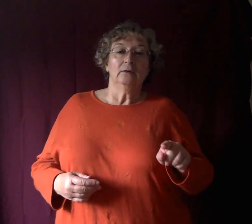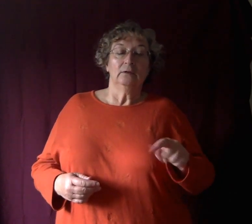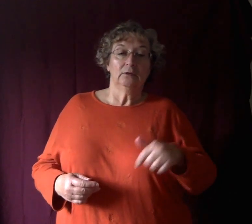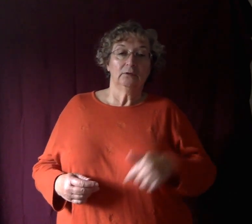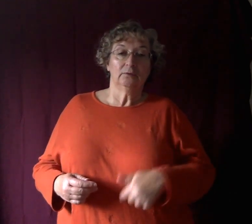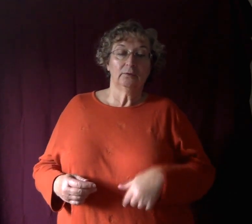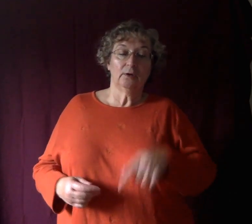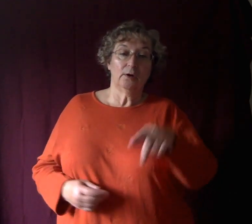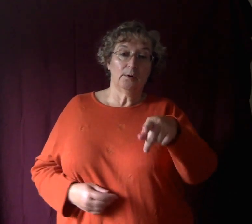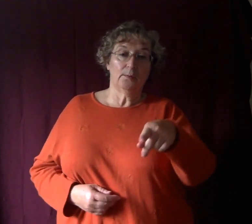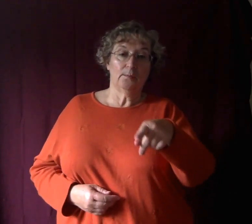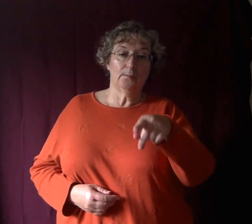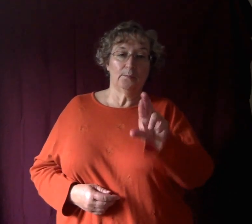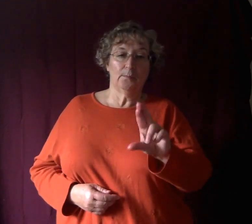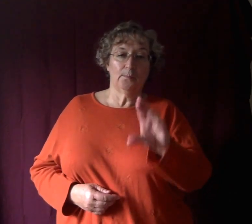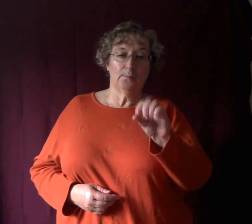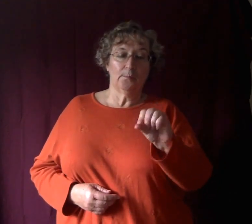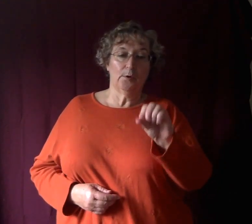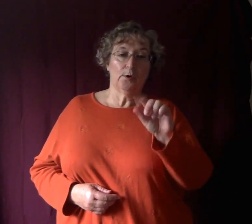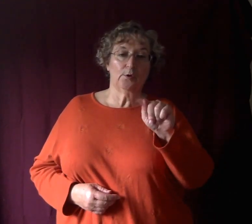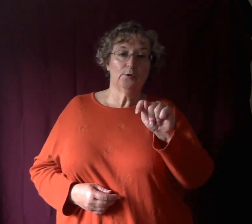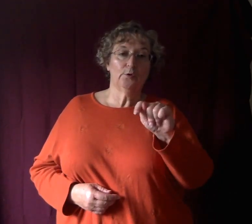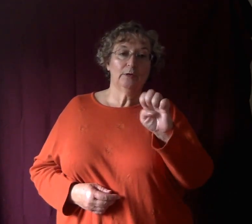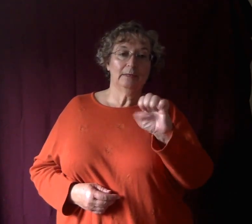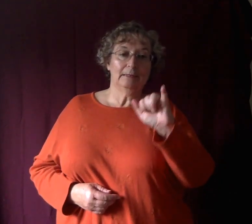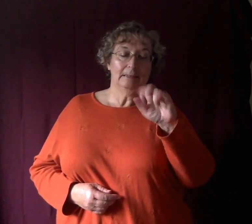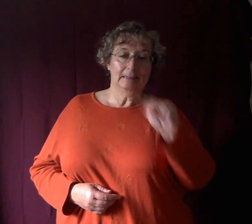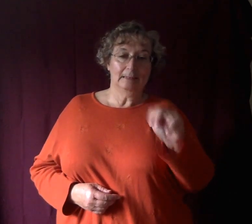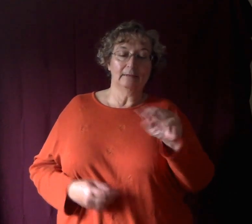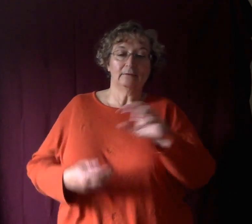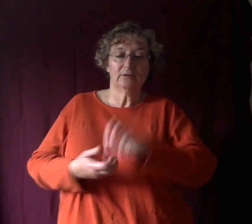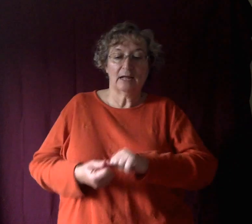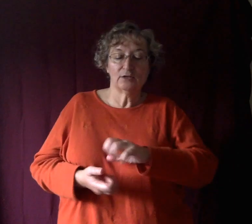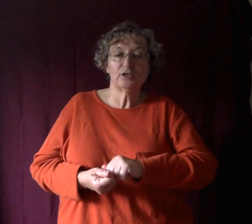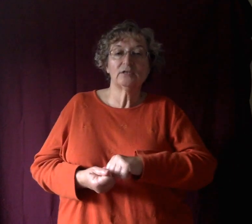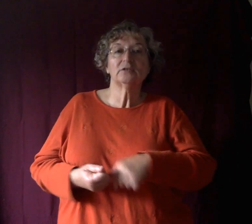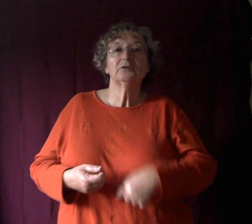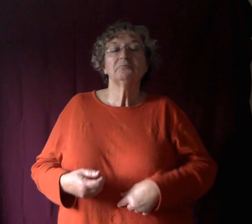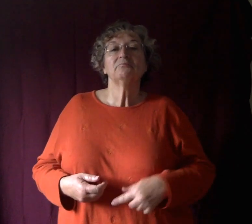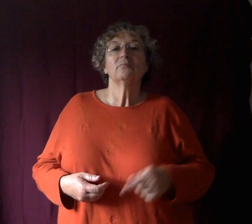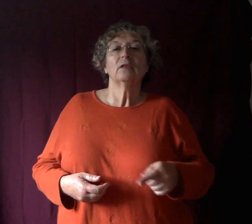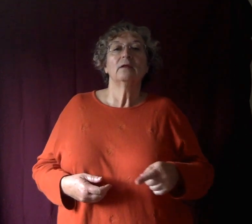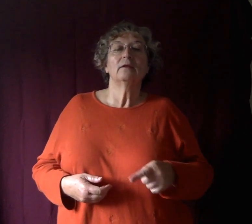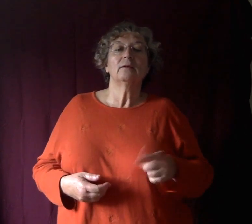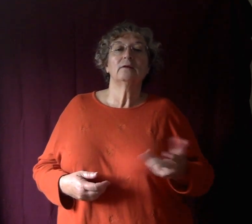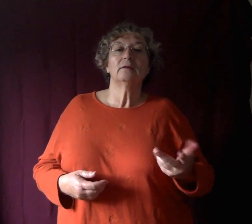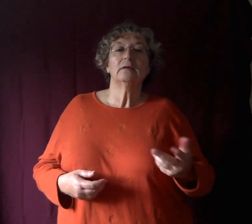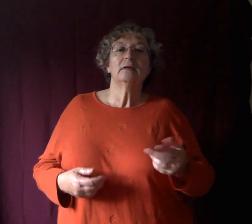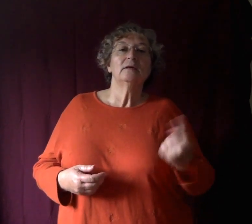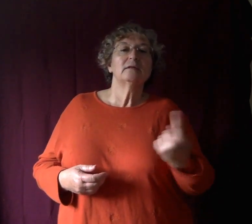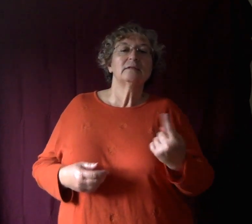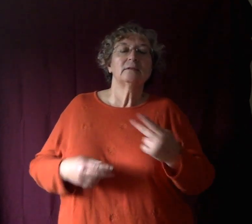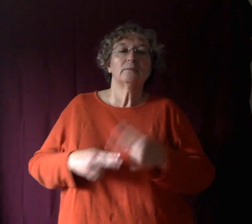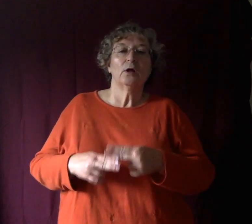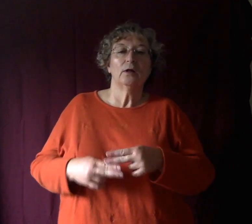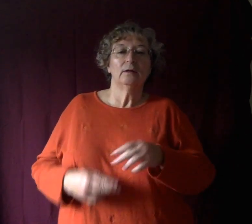and has proceeded to a sufficient degree, material at this point, chyme, will enter your small intestine through a ring of smooth